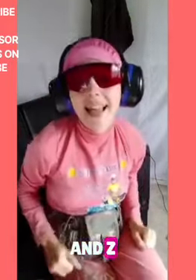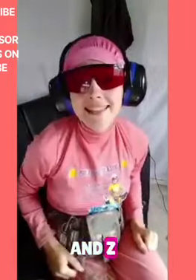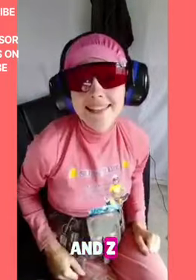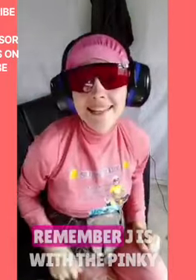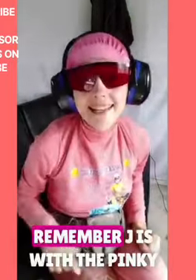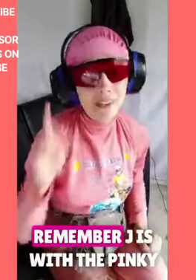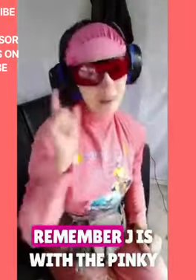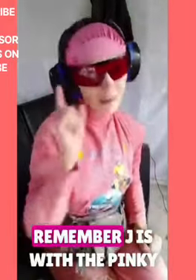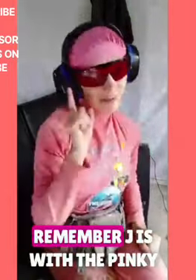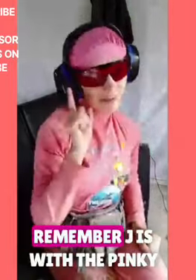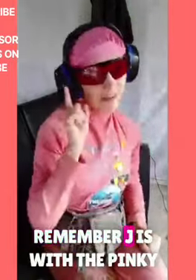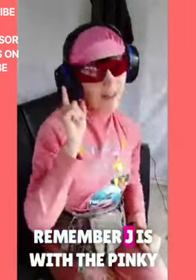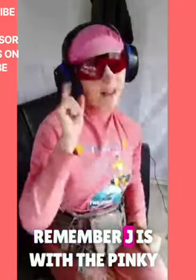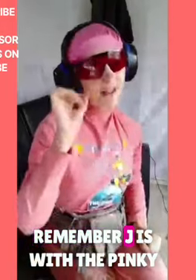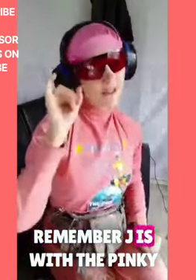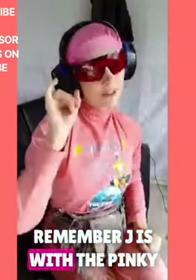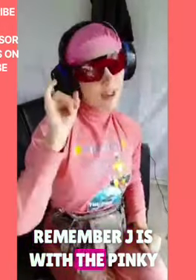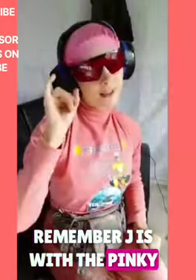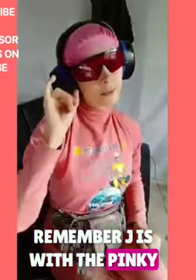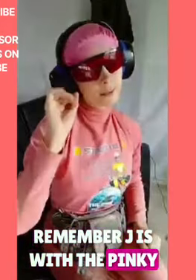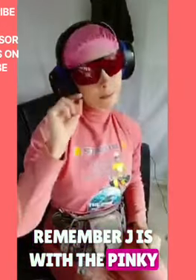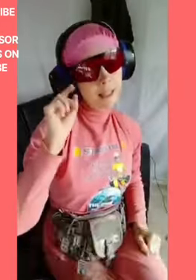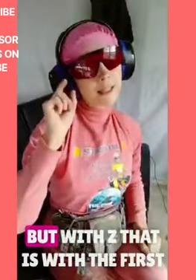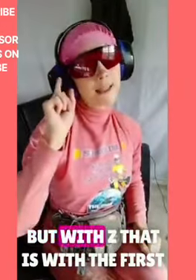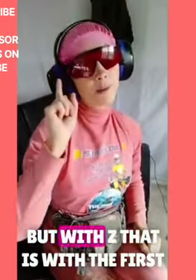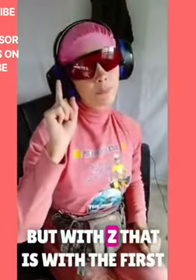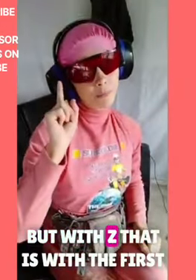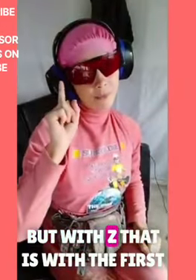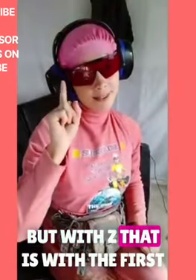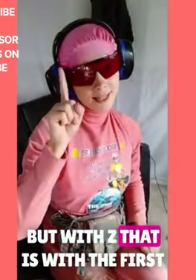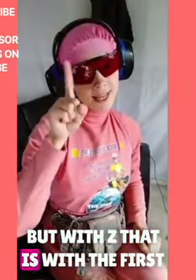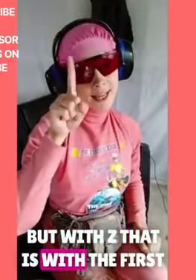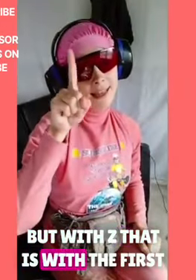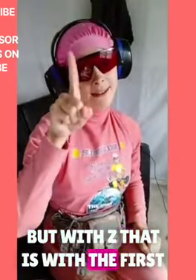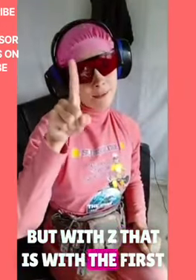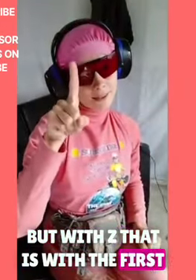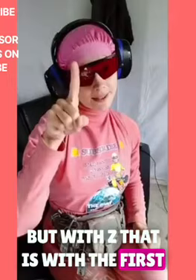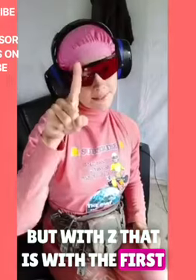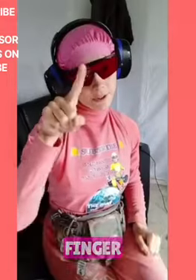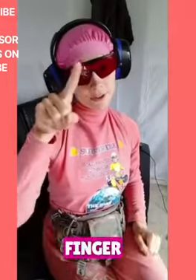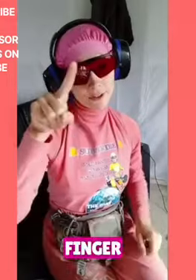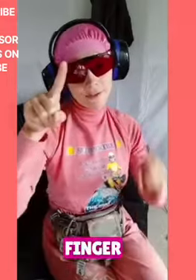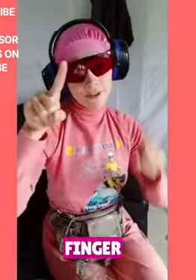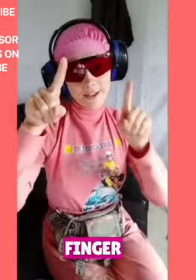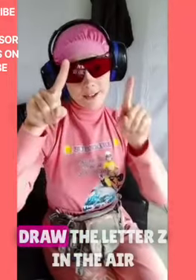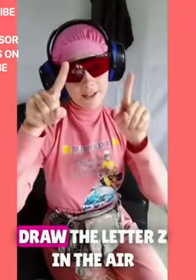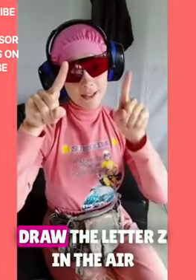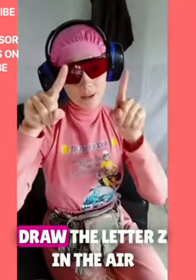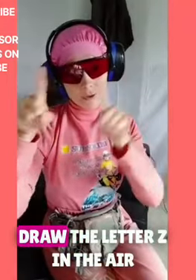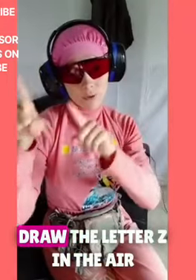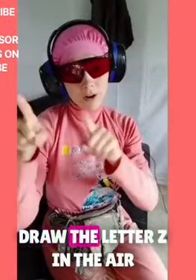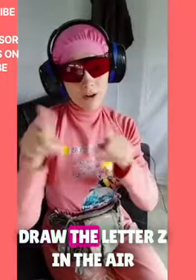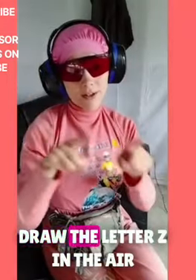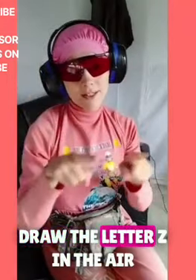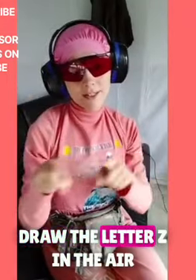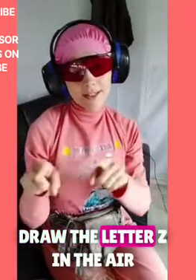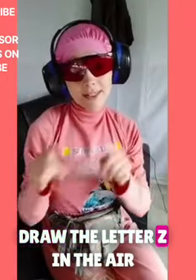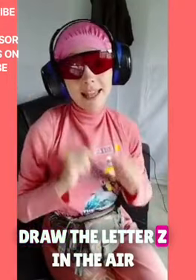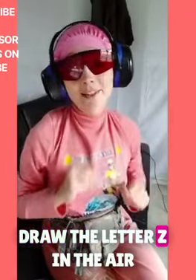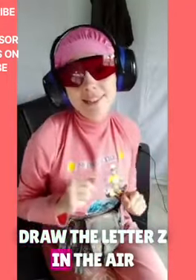Z, remember, J is with the pinky, but with Z, that is with the first finger. You draw the letter Z in